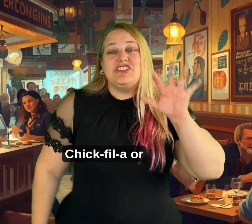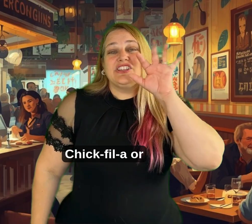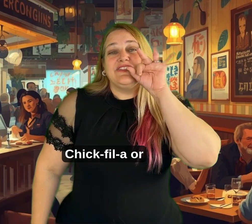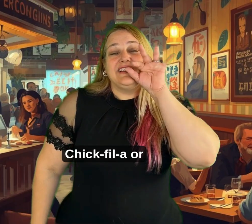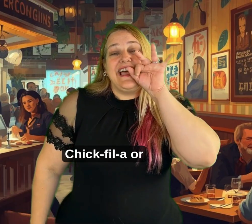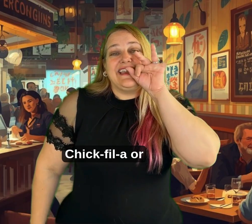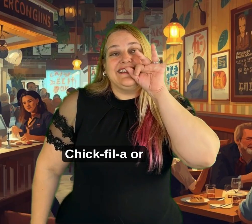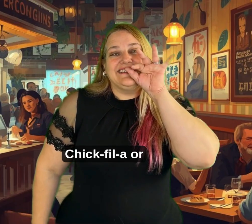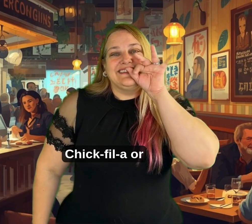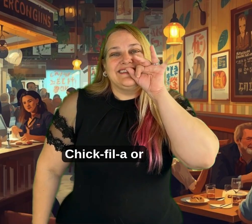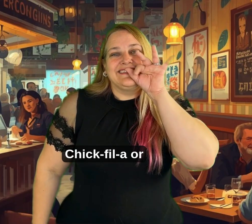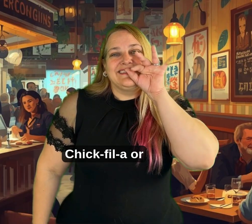Chick-fil-A